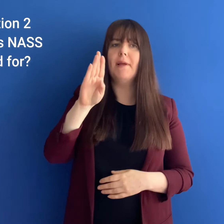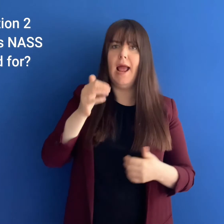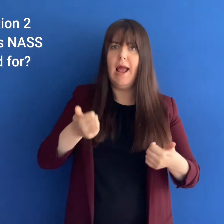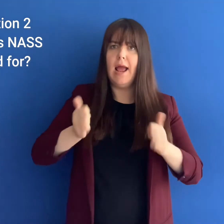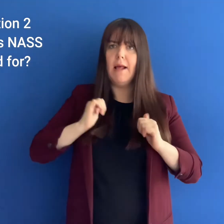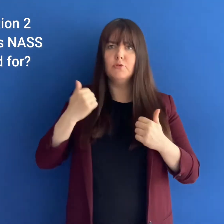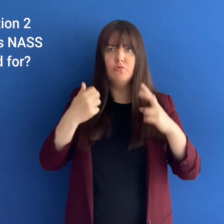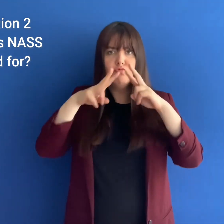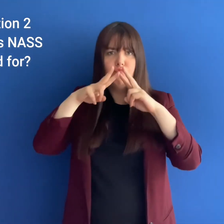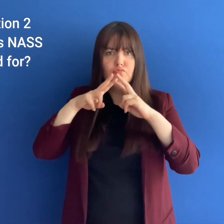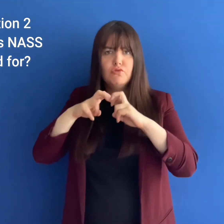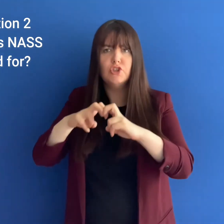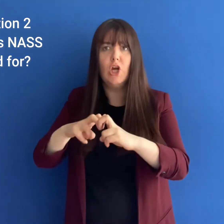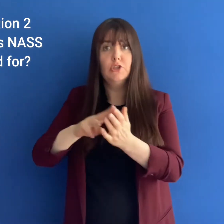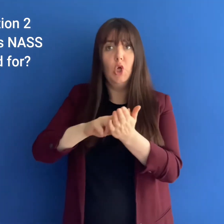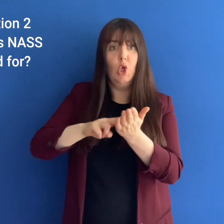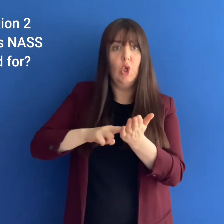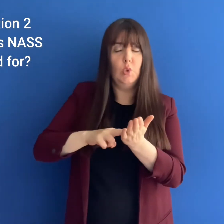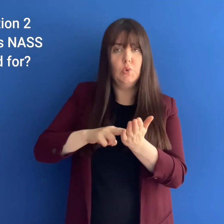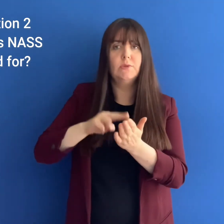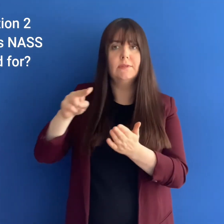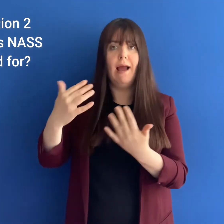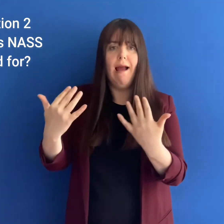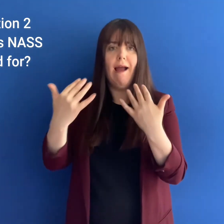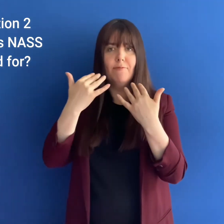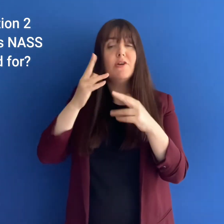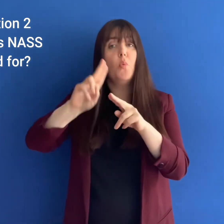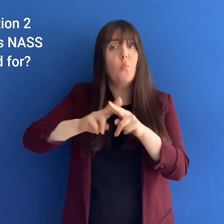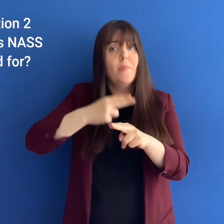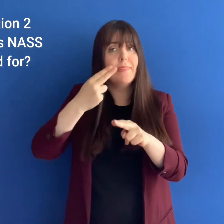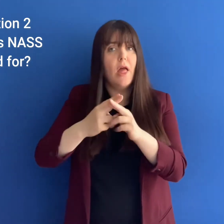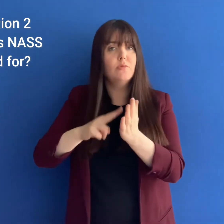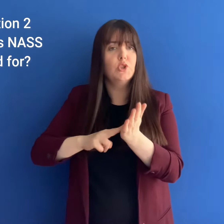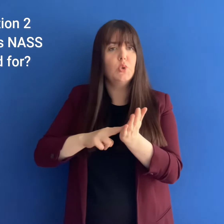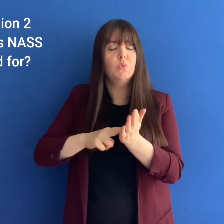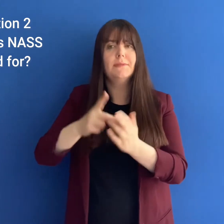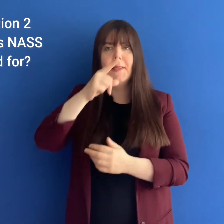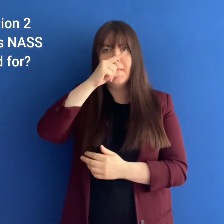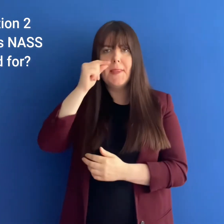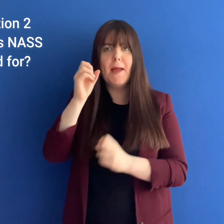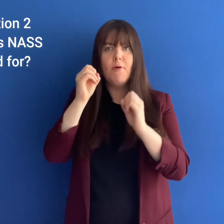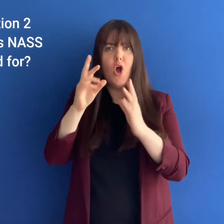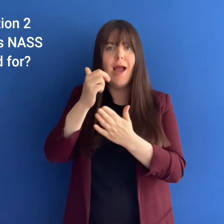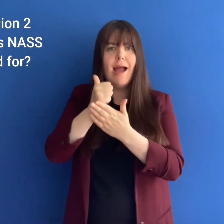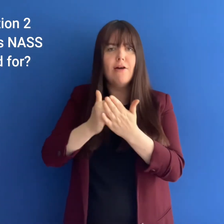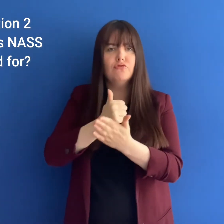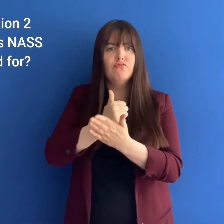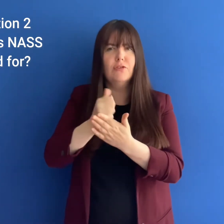And it enables the HRB to carry out research using data without using names